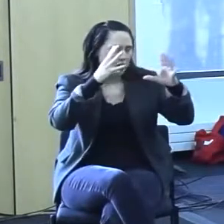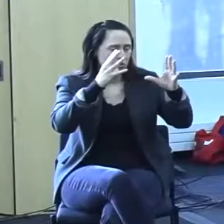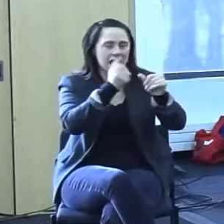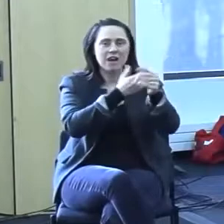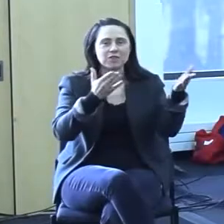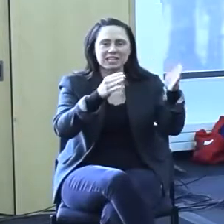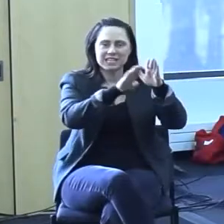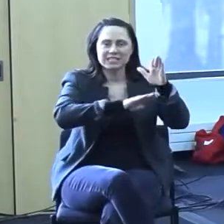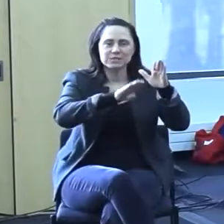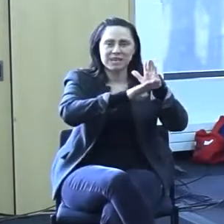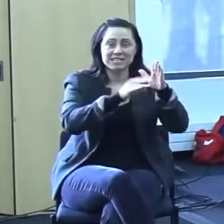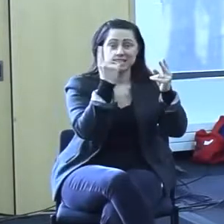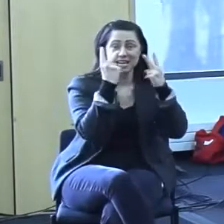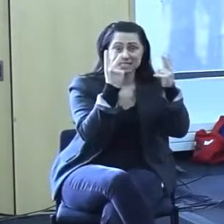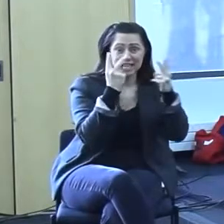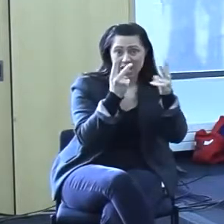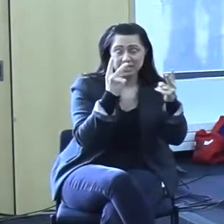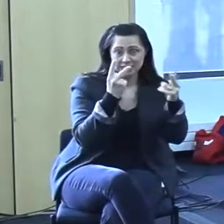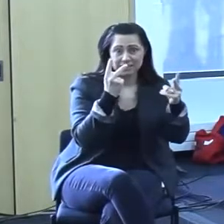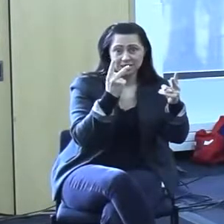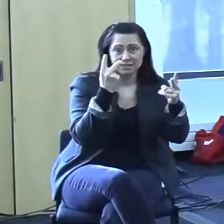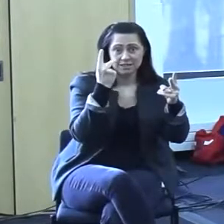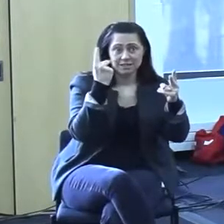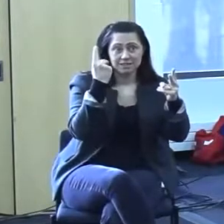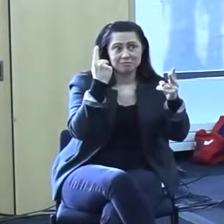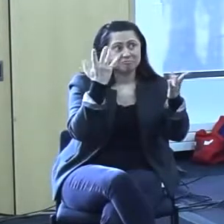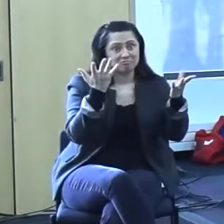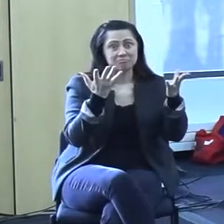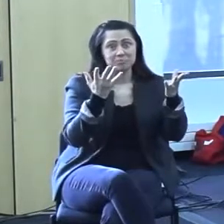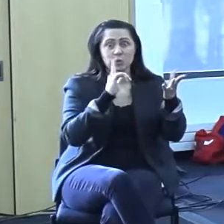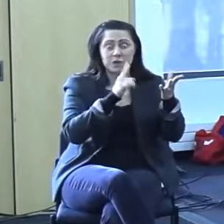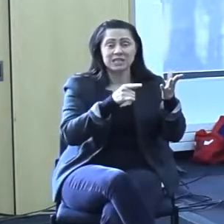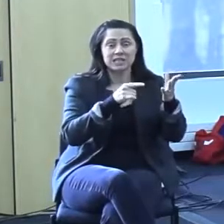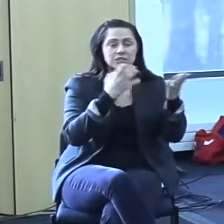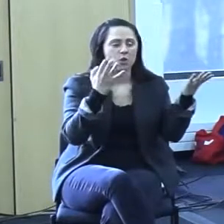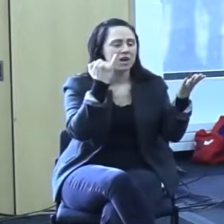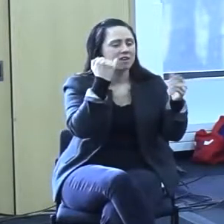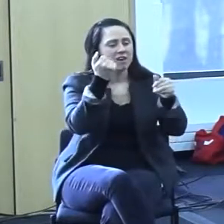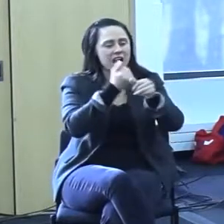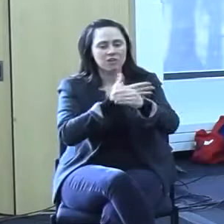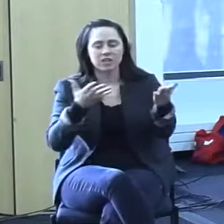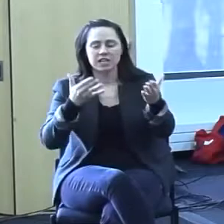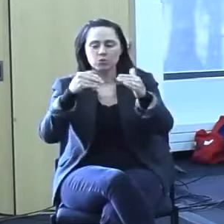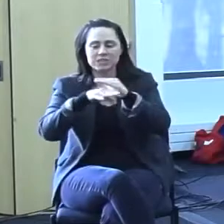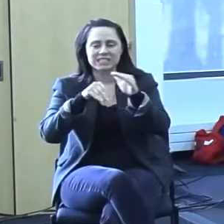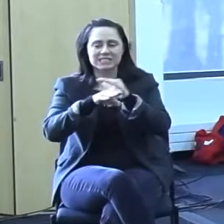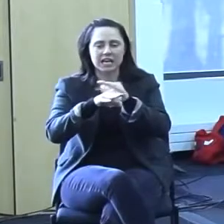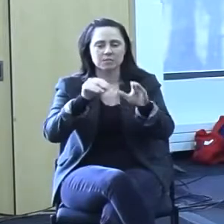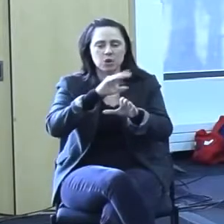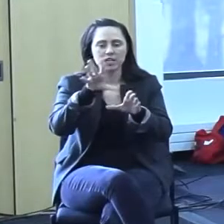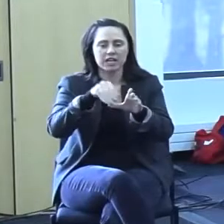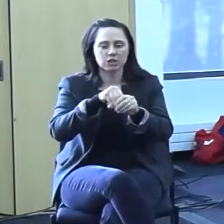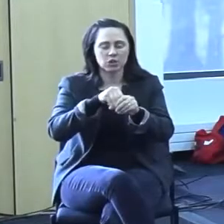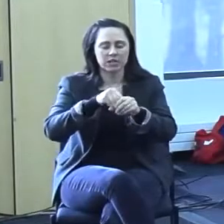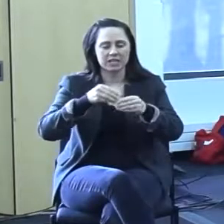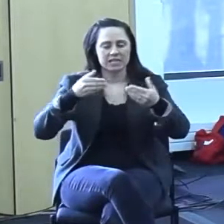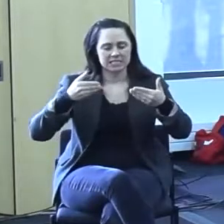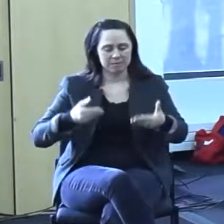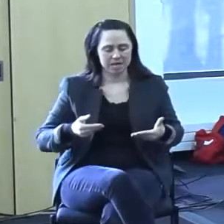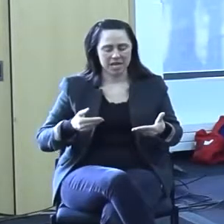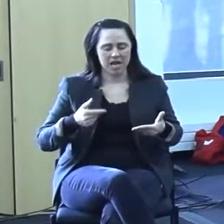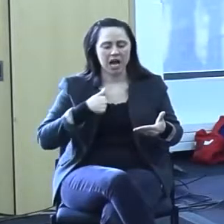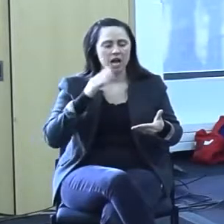based on sight for the most part. So if everything was accessible according to me, I would